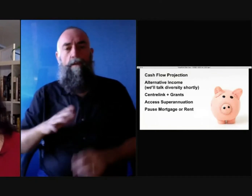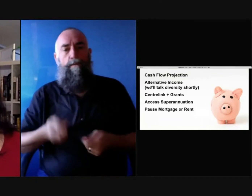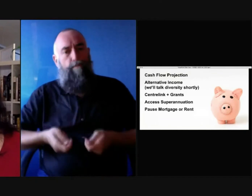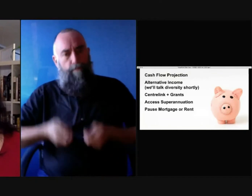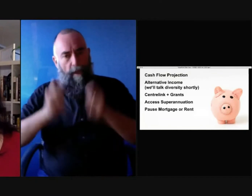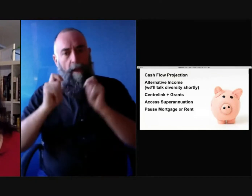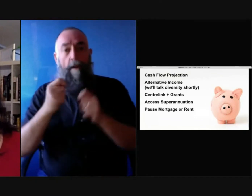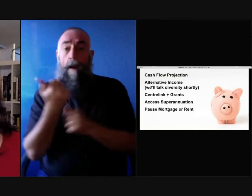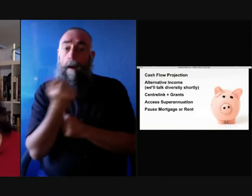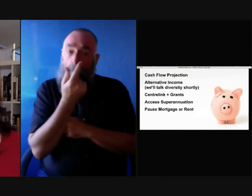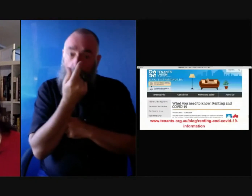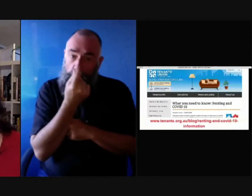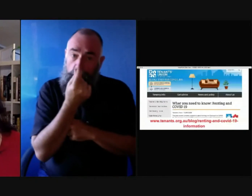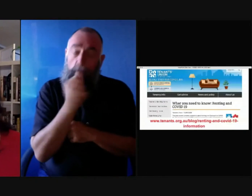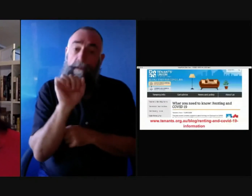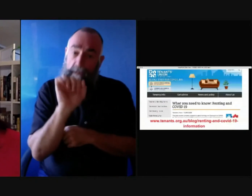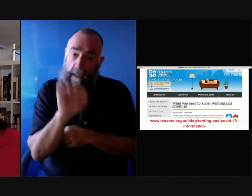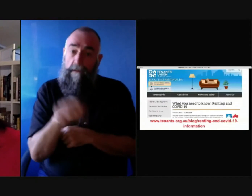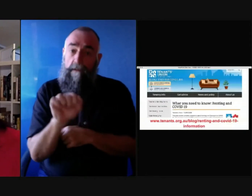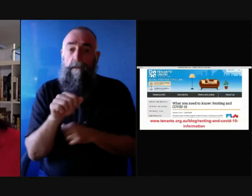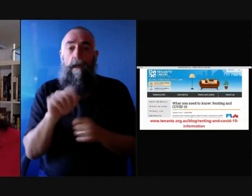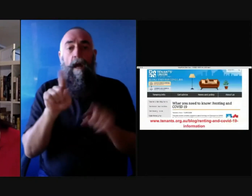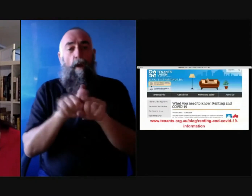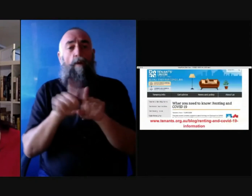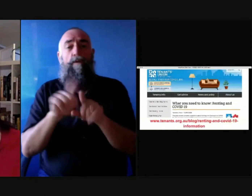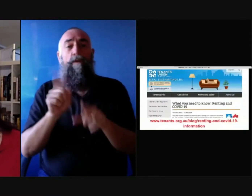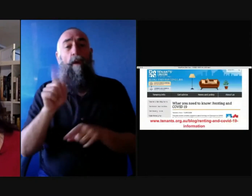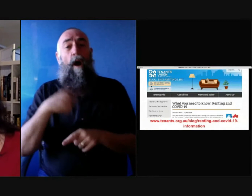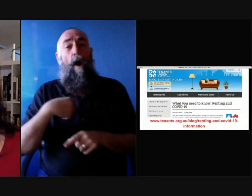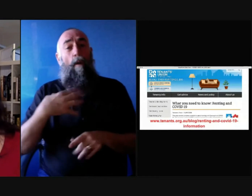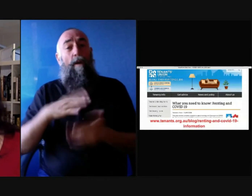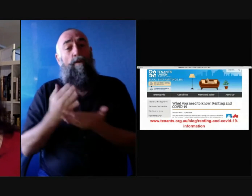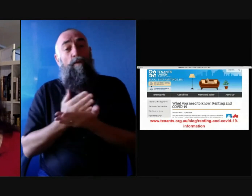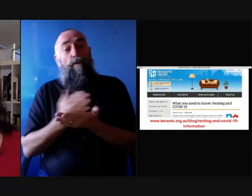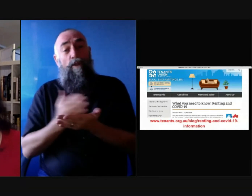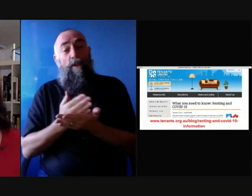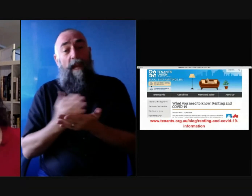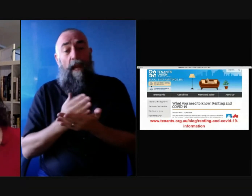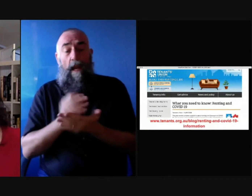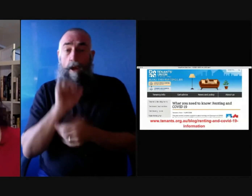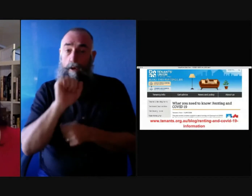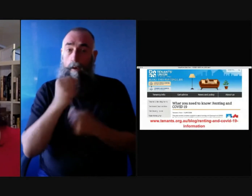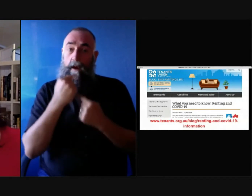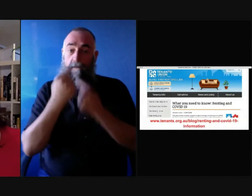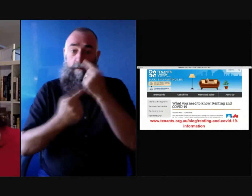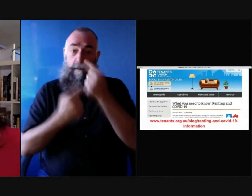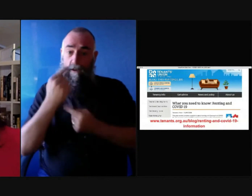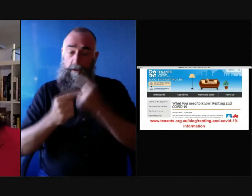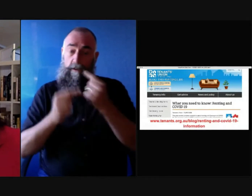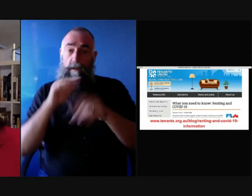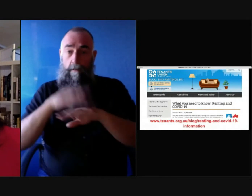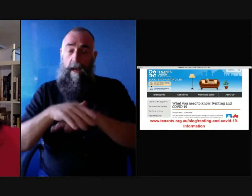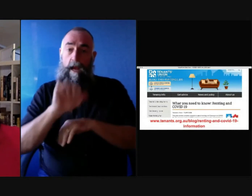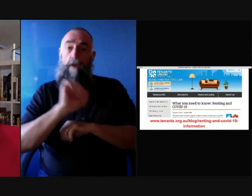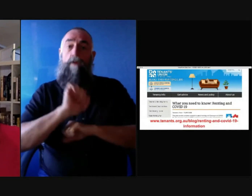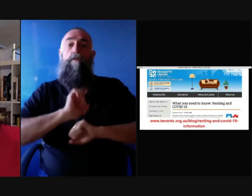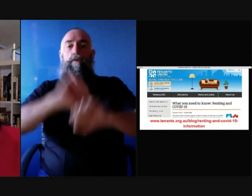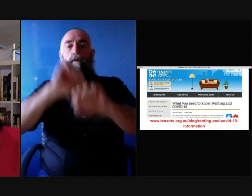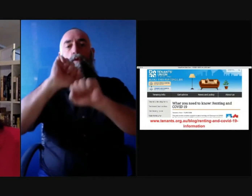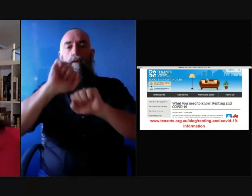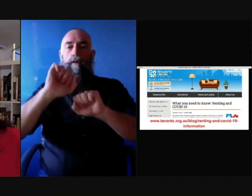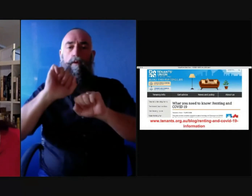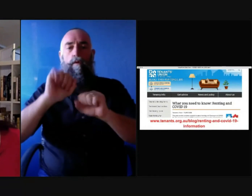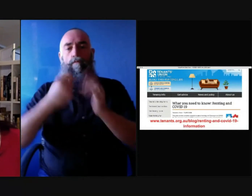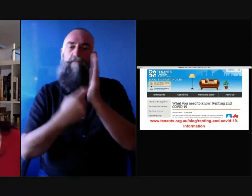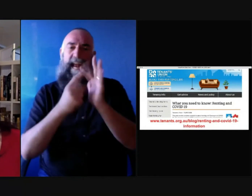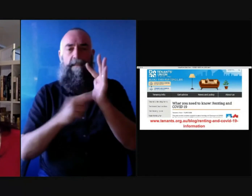possible. And I also want to just share with you some information from the Tenants Union about your residential rent. So